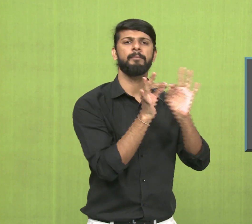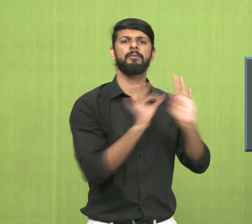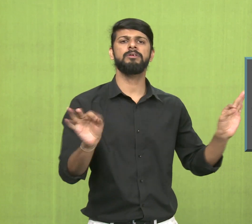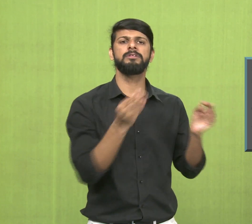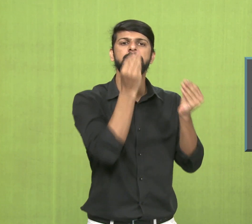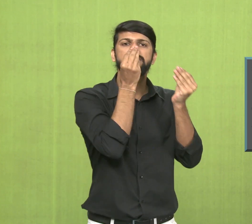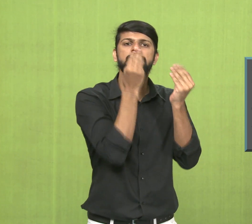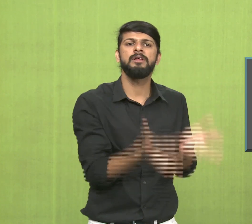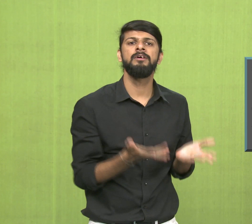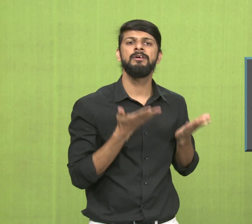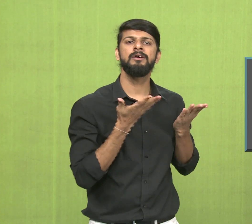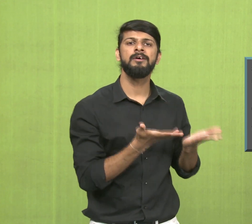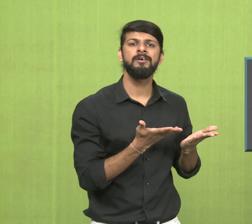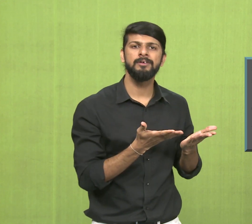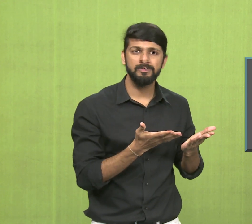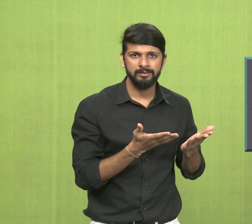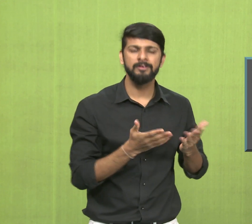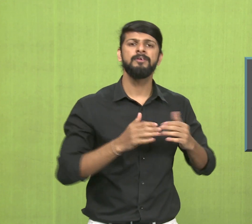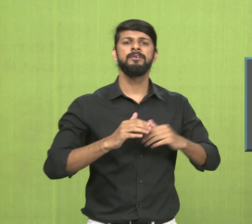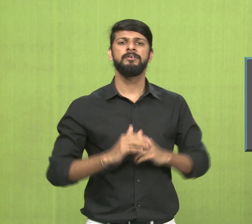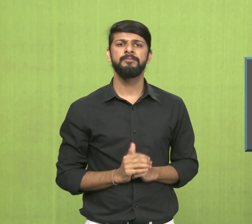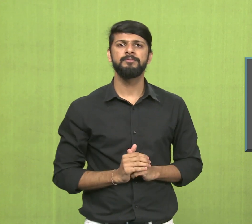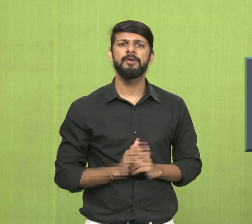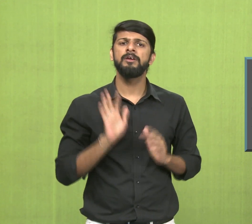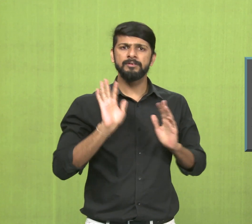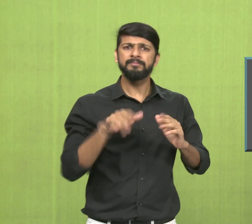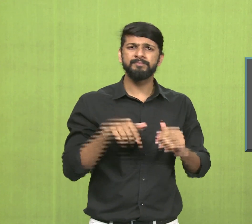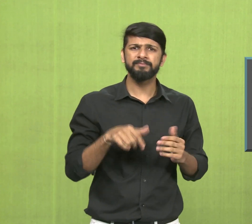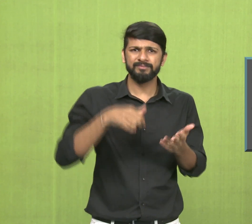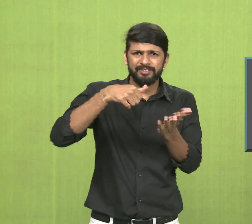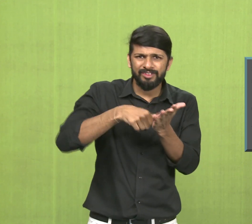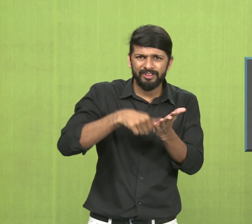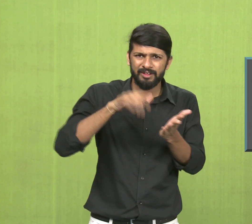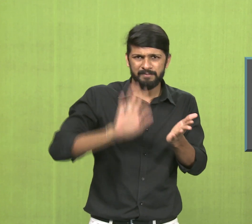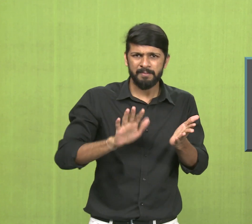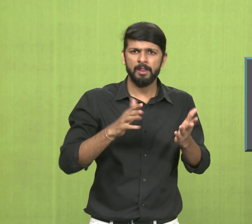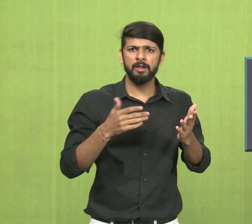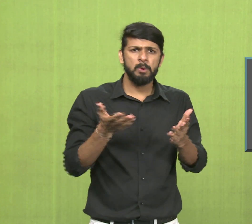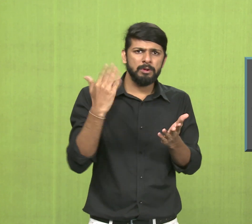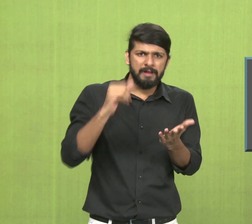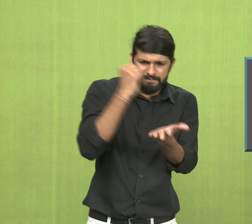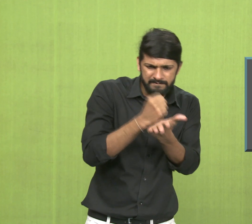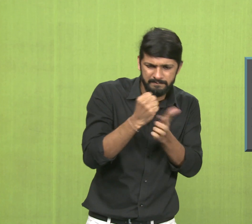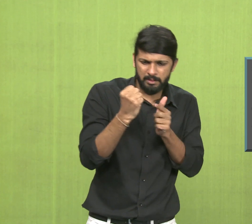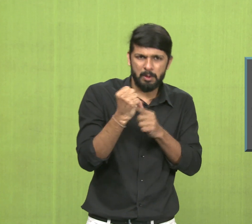They would use their palm, fingertips, etc. to create murals on walls and floors.